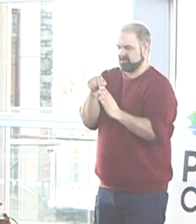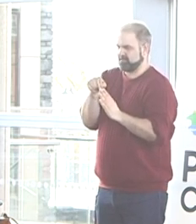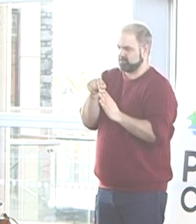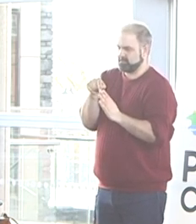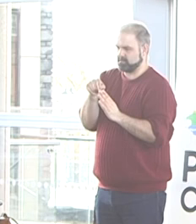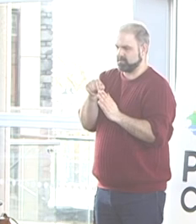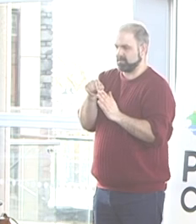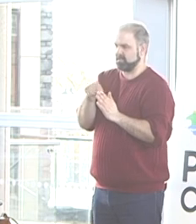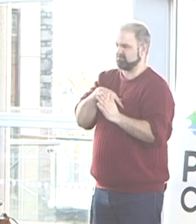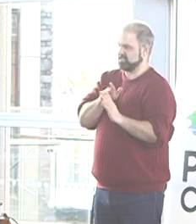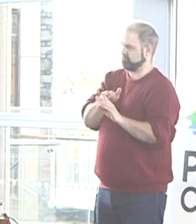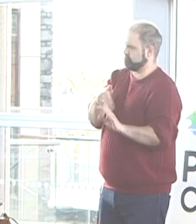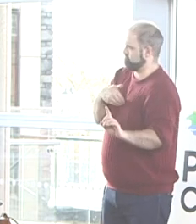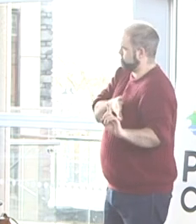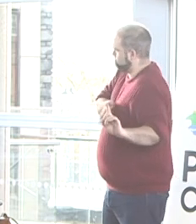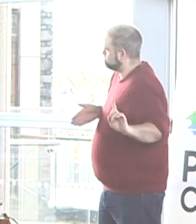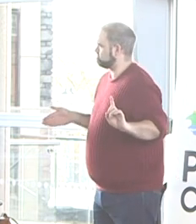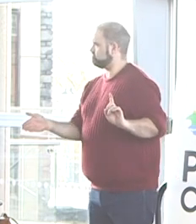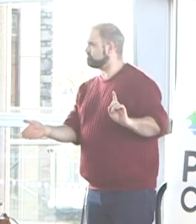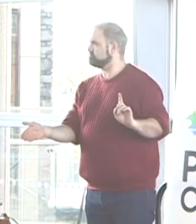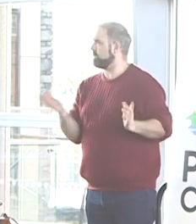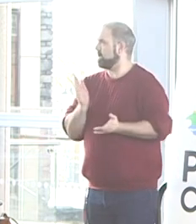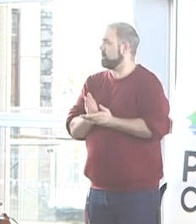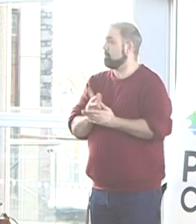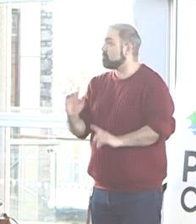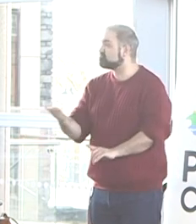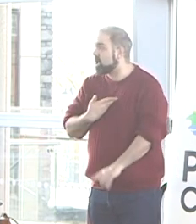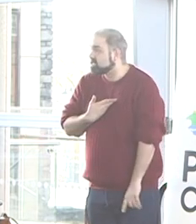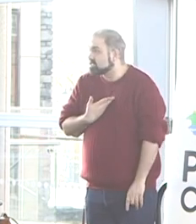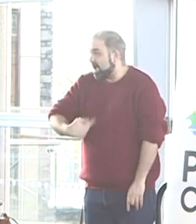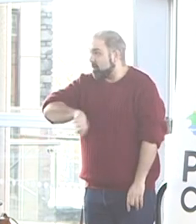have steered away from. But in terms of our rights,